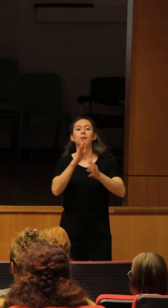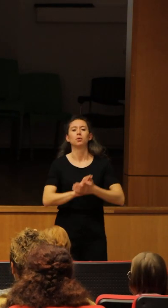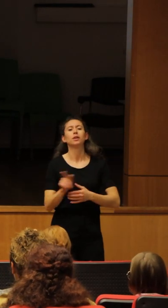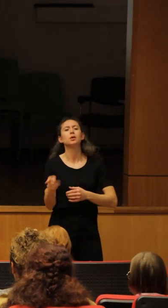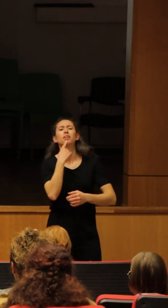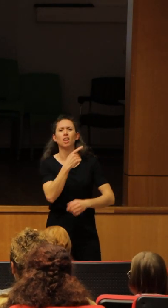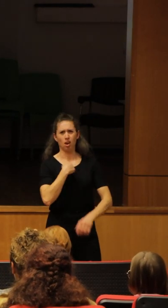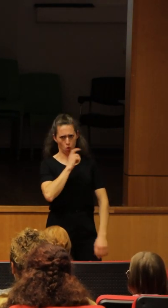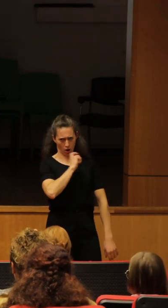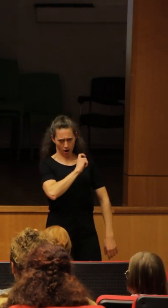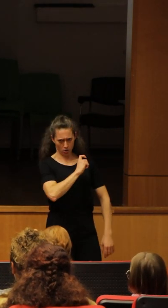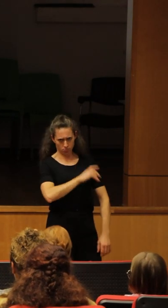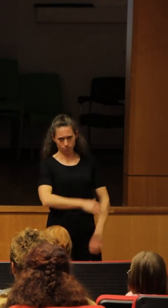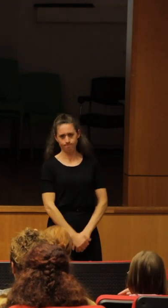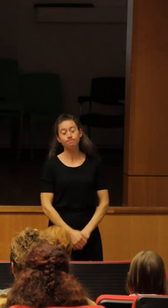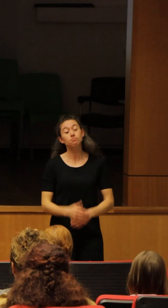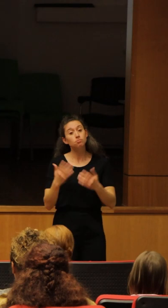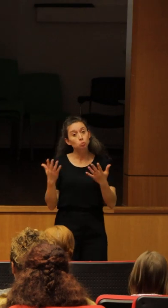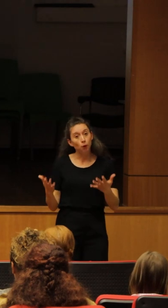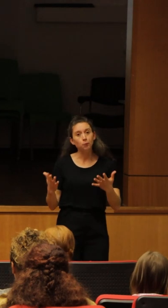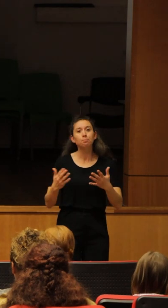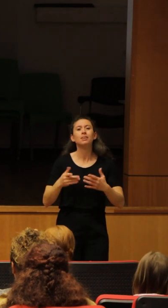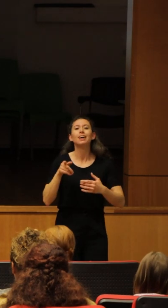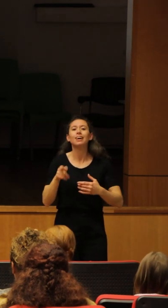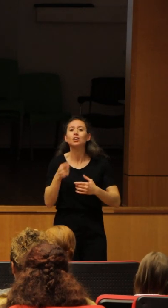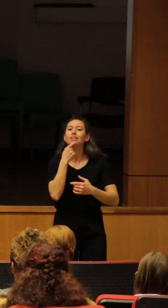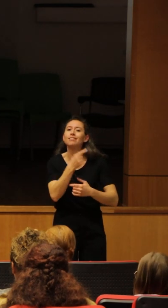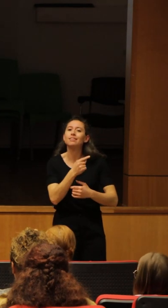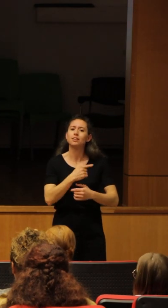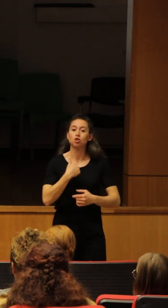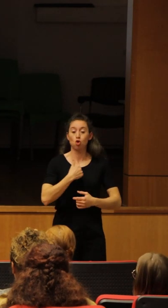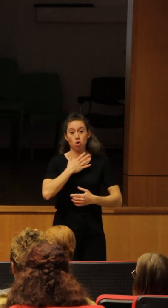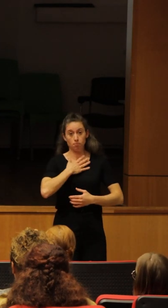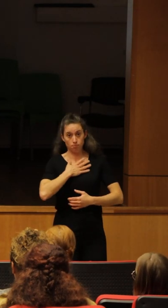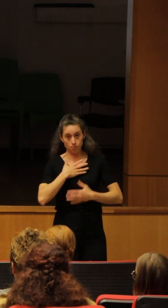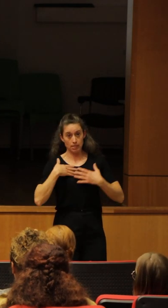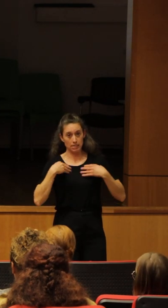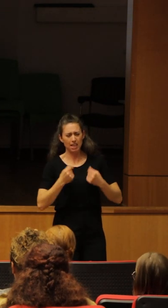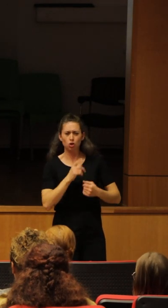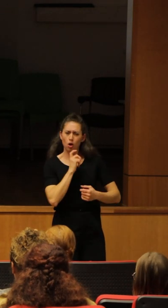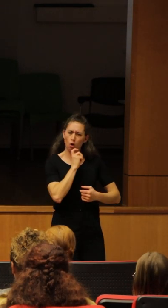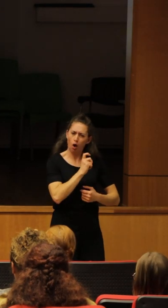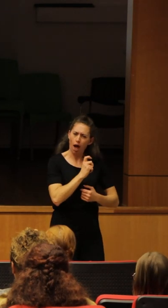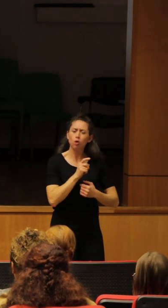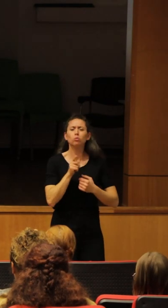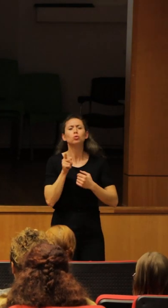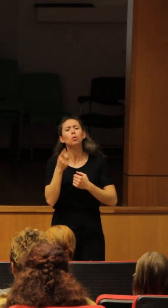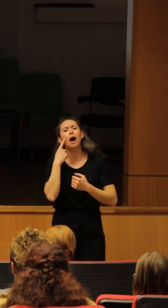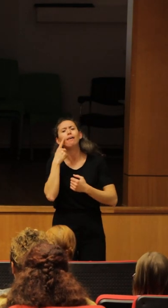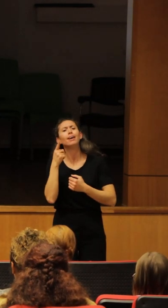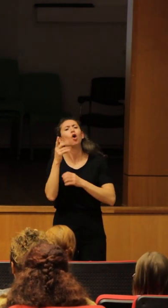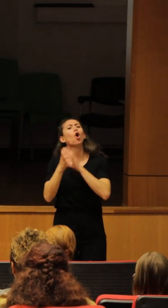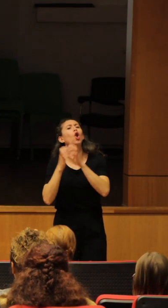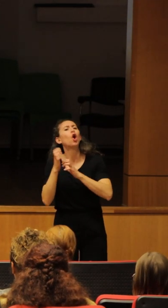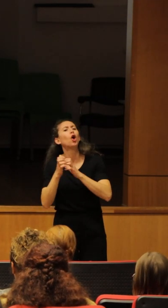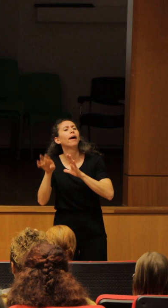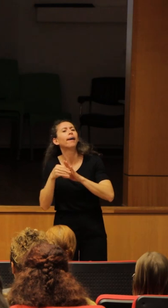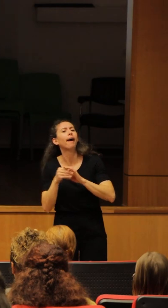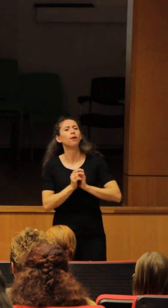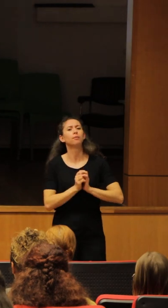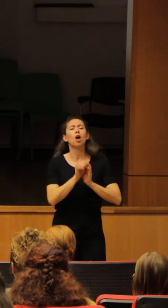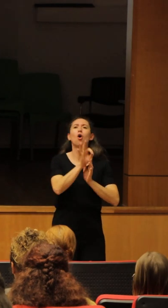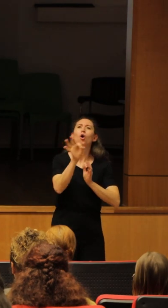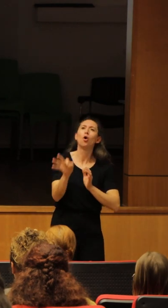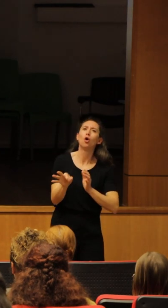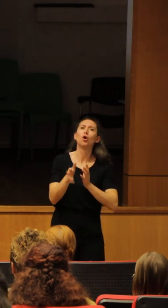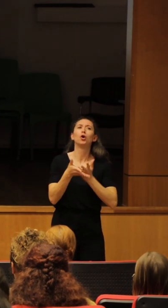persona me dice estoy enojado. Bueno, eso que vos decís estoy enojado, si le pudieras poner un color